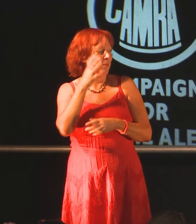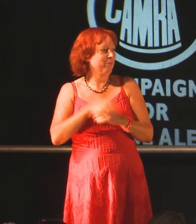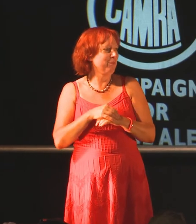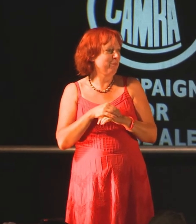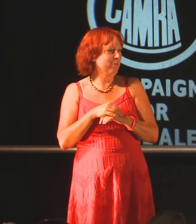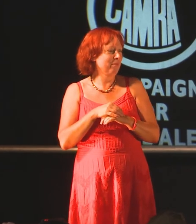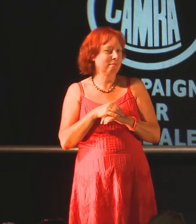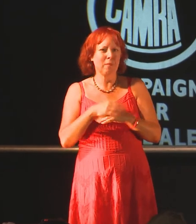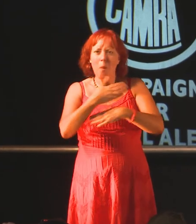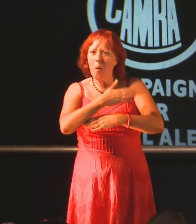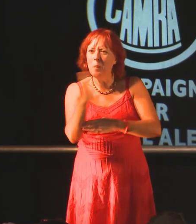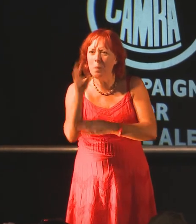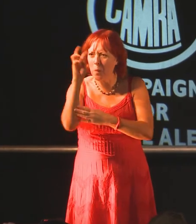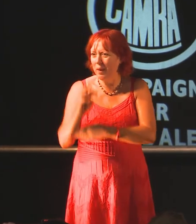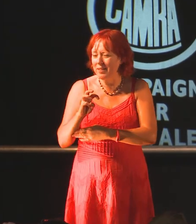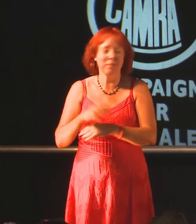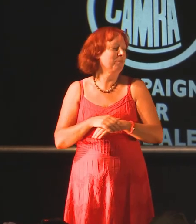Who opened the border?